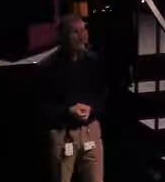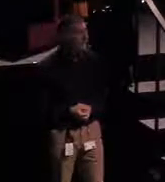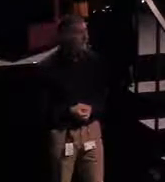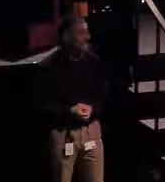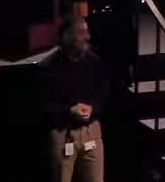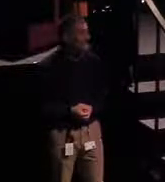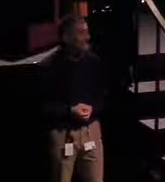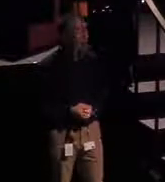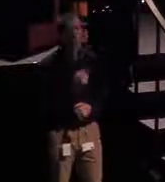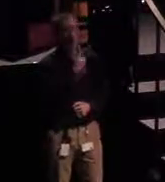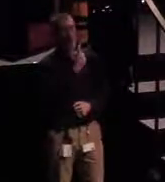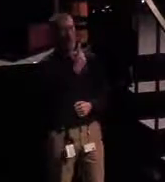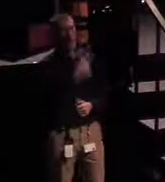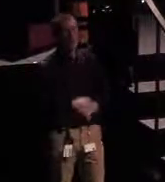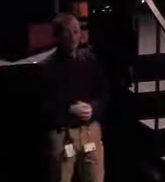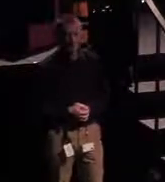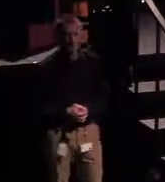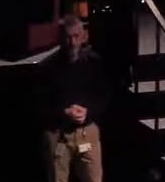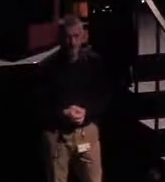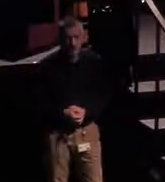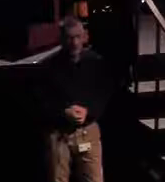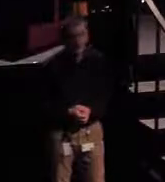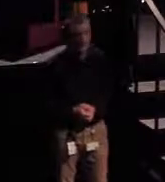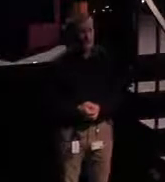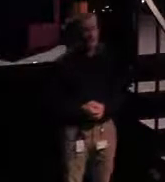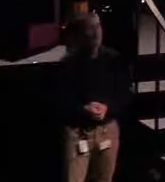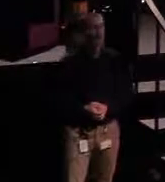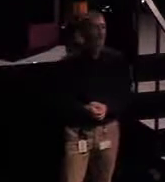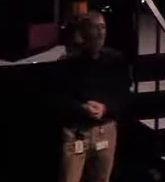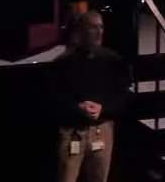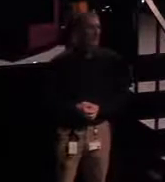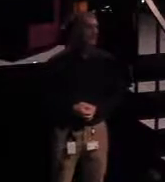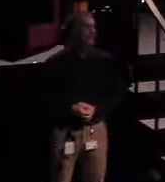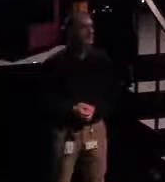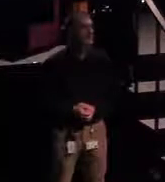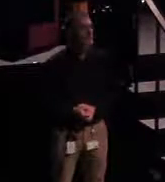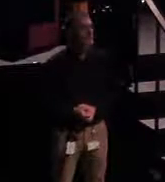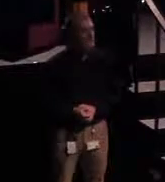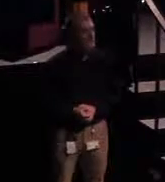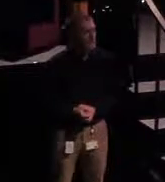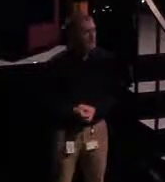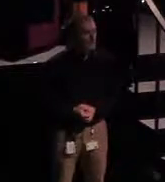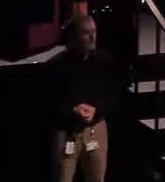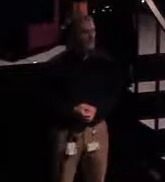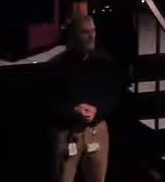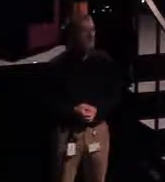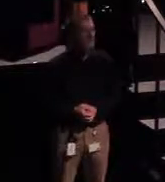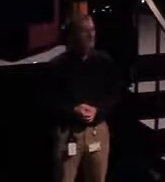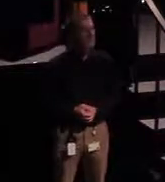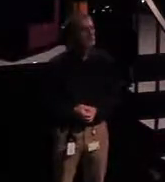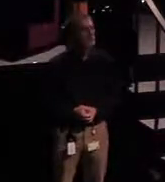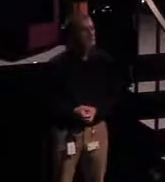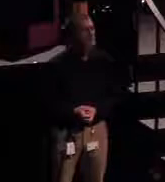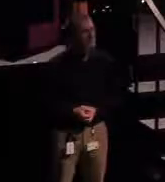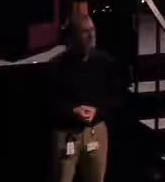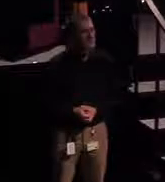Okay, we'll take one more question there, thank you. Pizza bread. I love cats. Pass the mic. Fuck it.